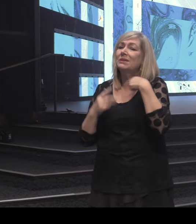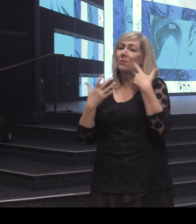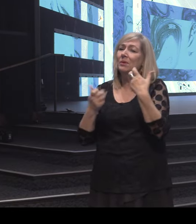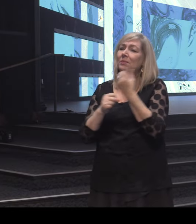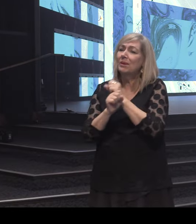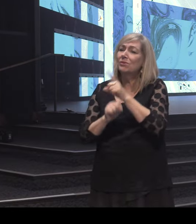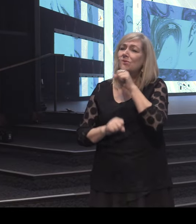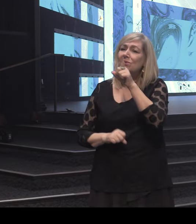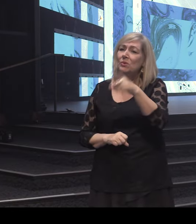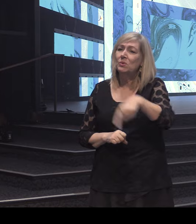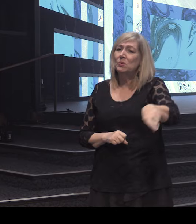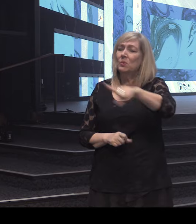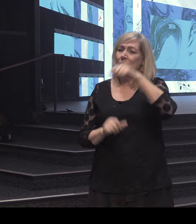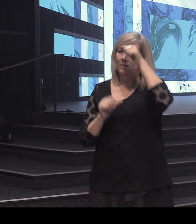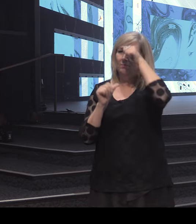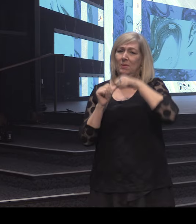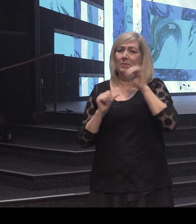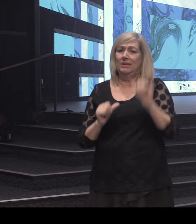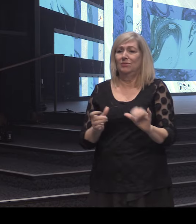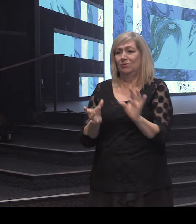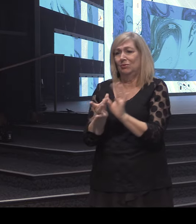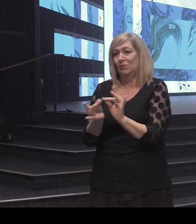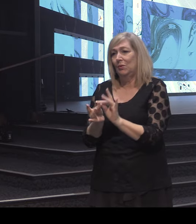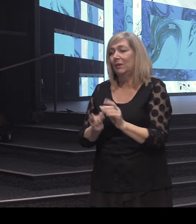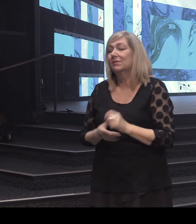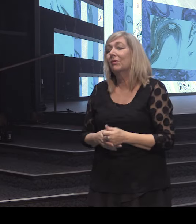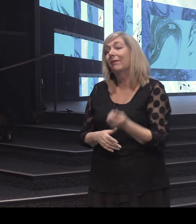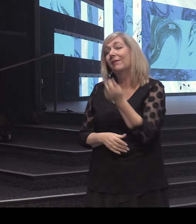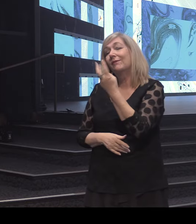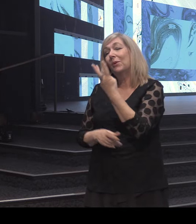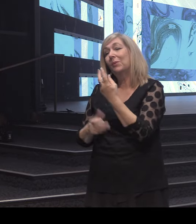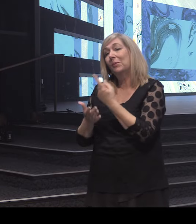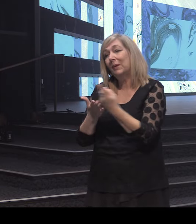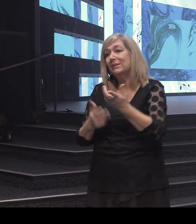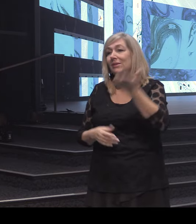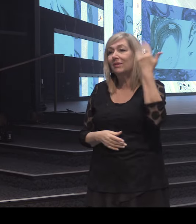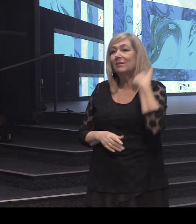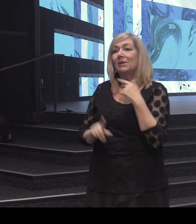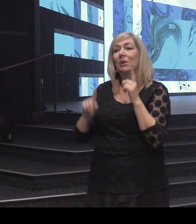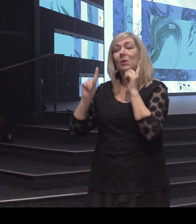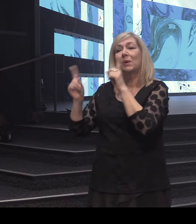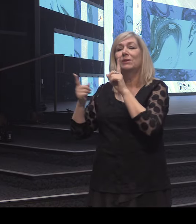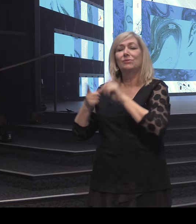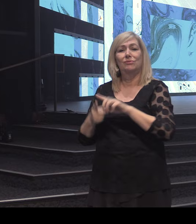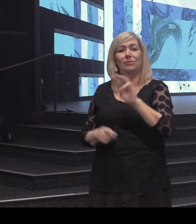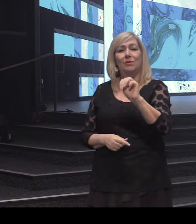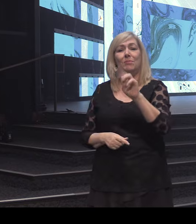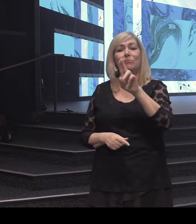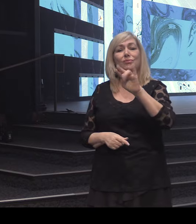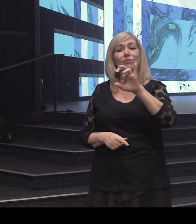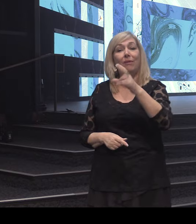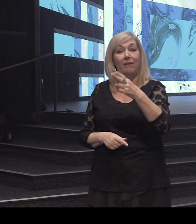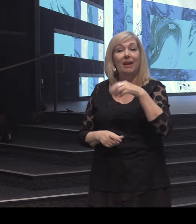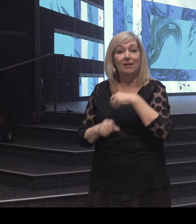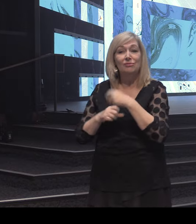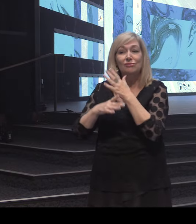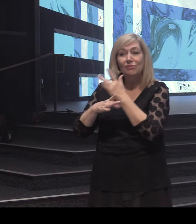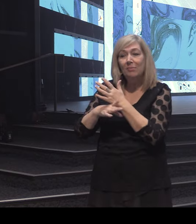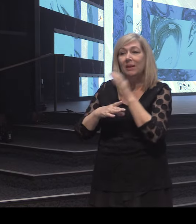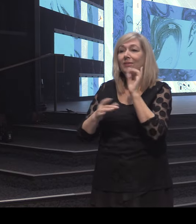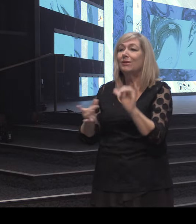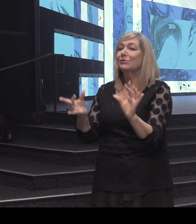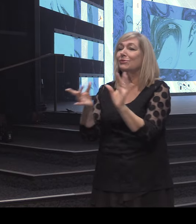I want to make sure that I make it justice. So actually, a few weeks ago, I went over to Munich in Germany when this story is played